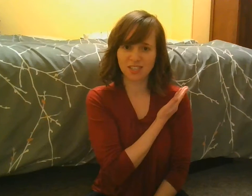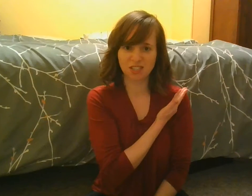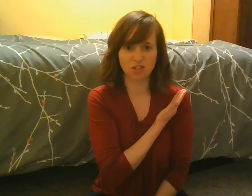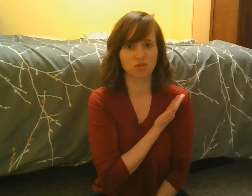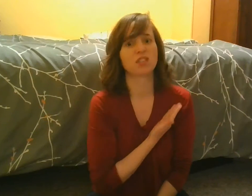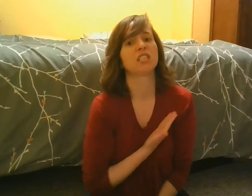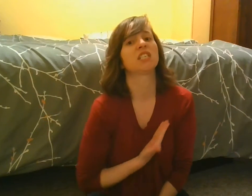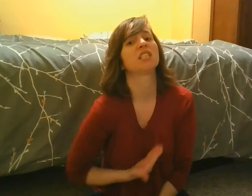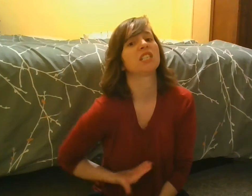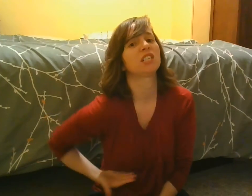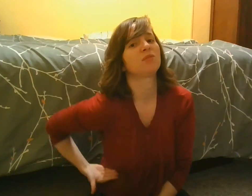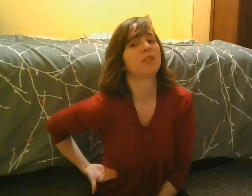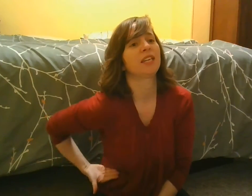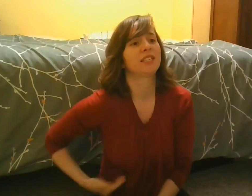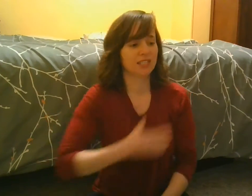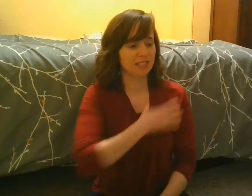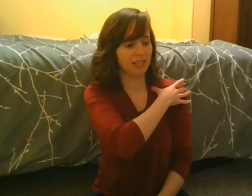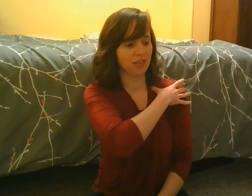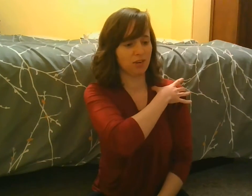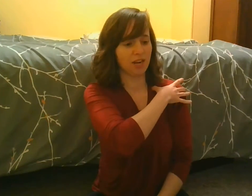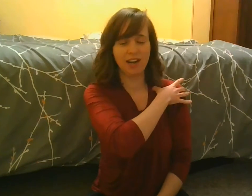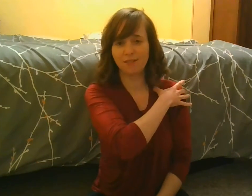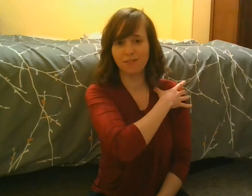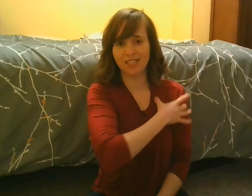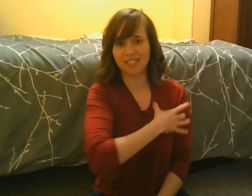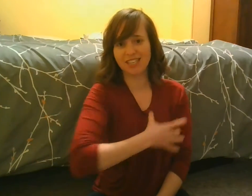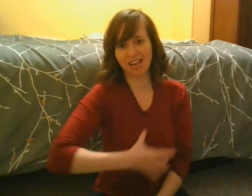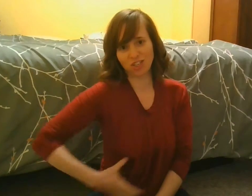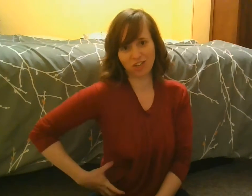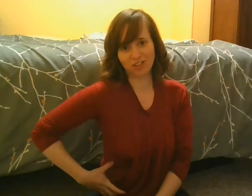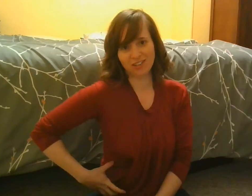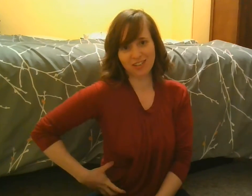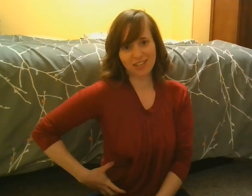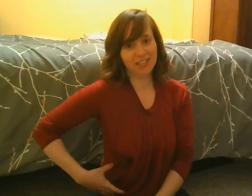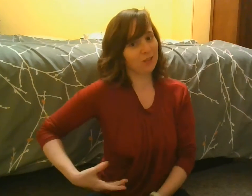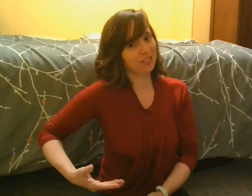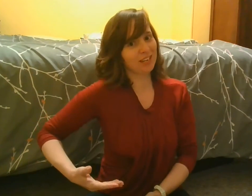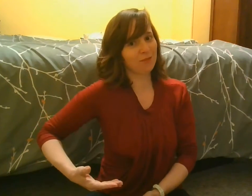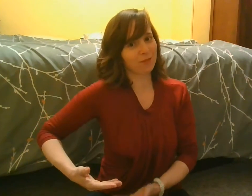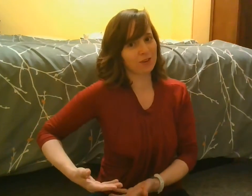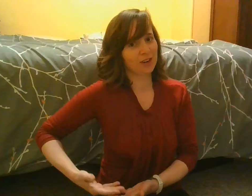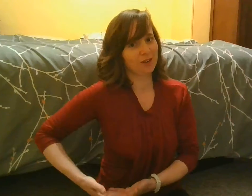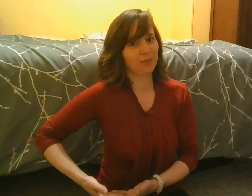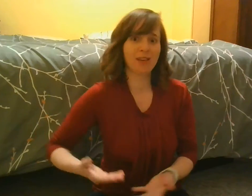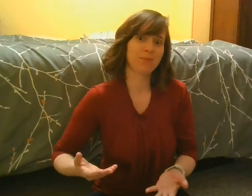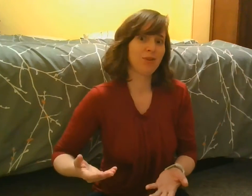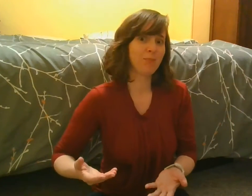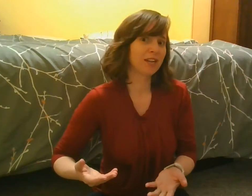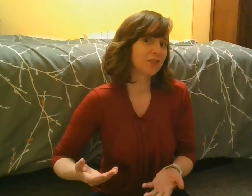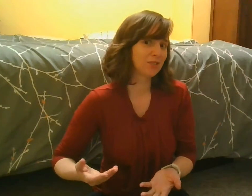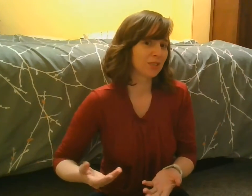just drag it down. Like like you're kind of having like a sash here, like you would see for like a beauty pageant or